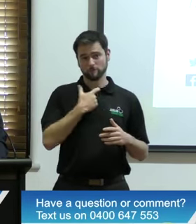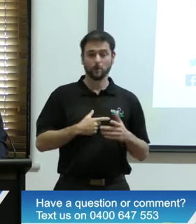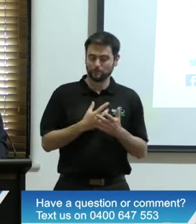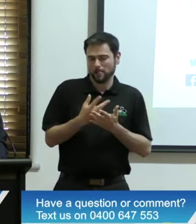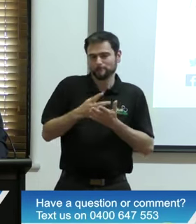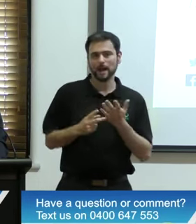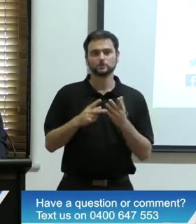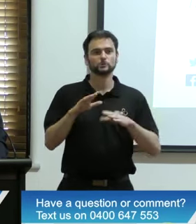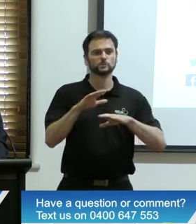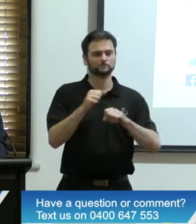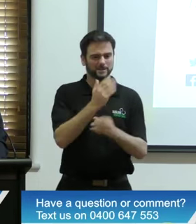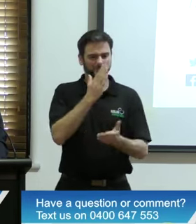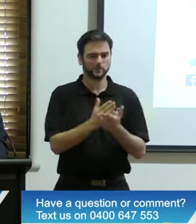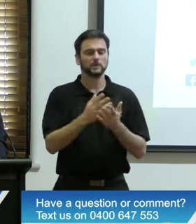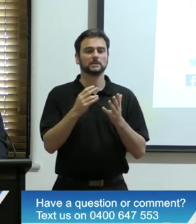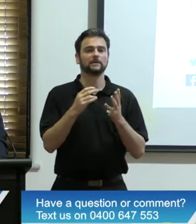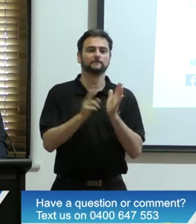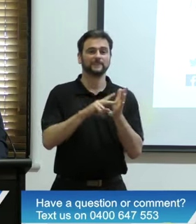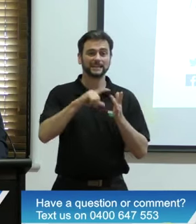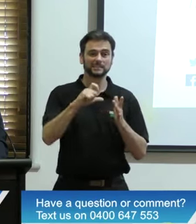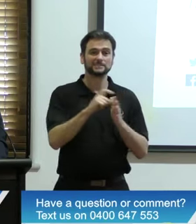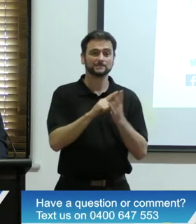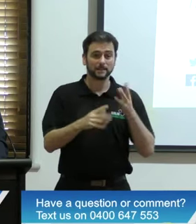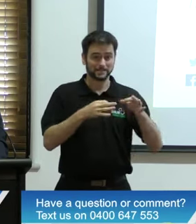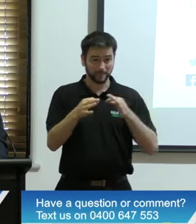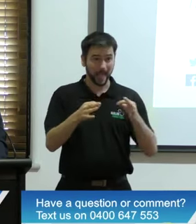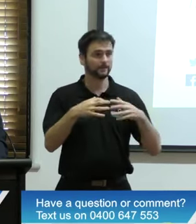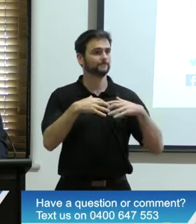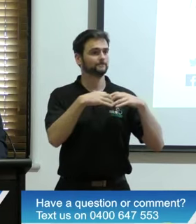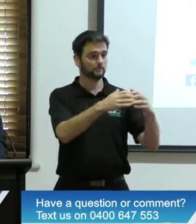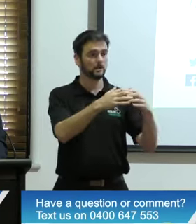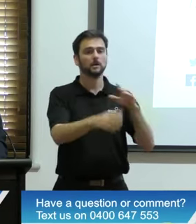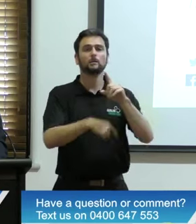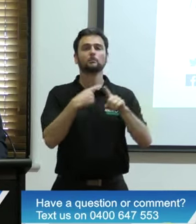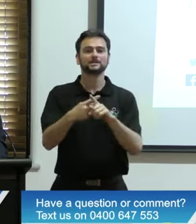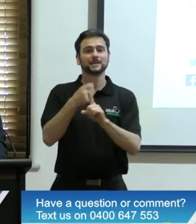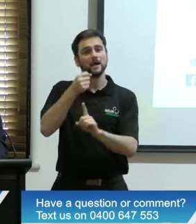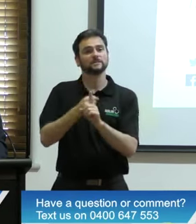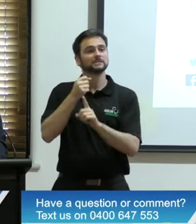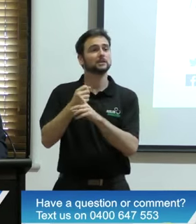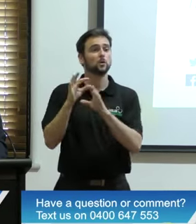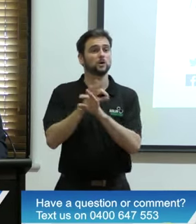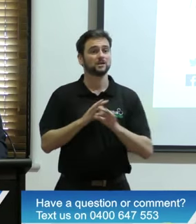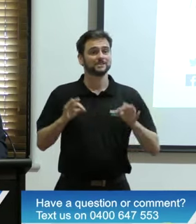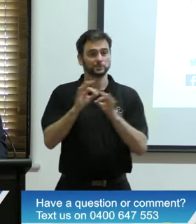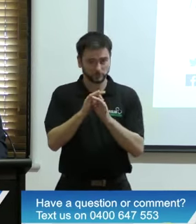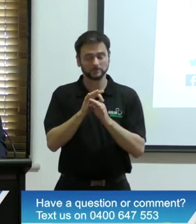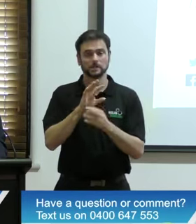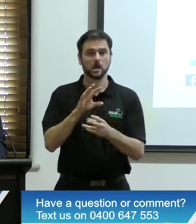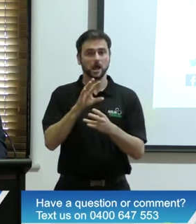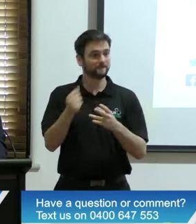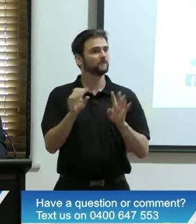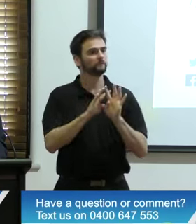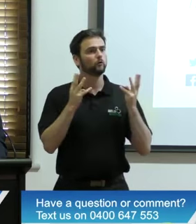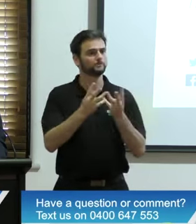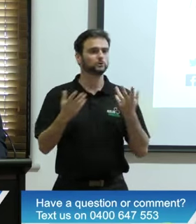also funding advocacy organisations for the Victorian Disability Advocacy Program. And these forums are so important